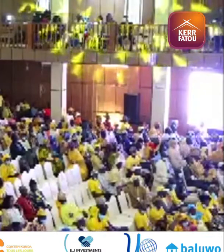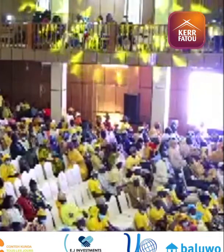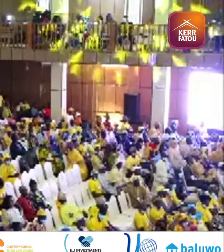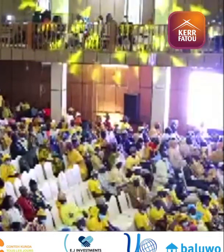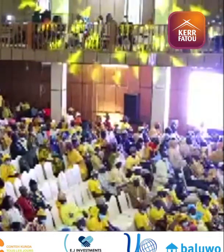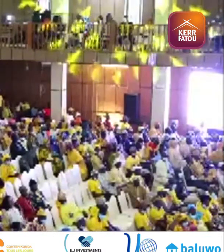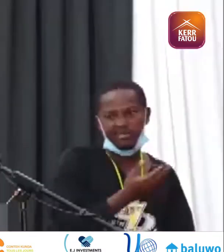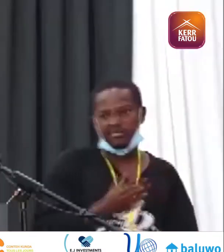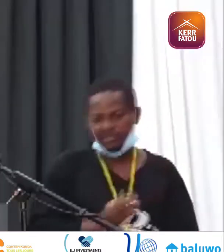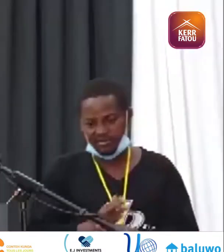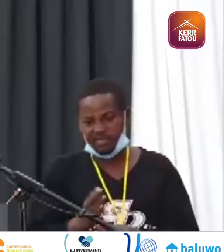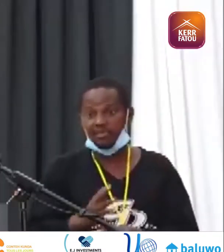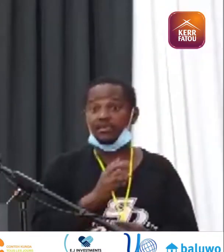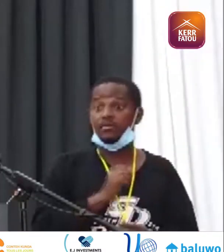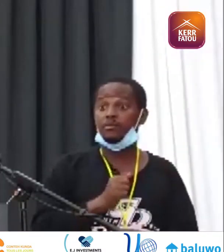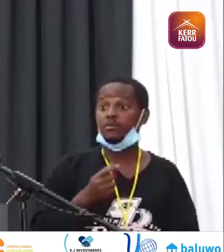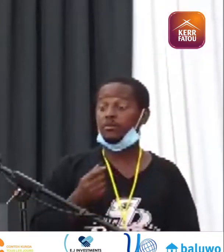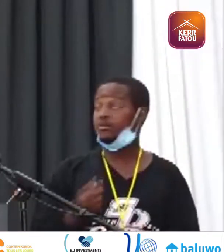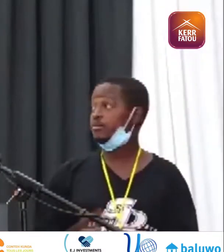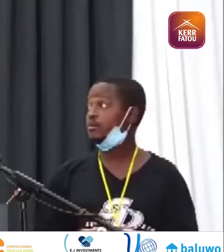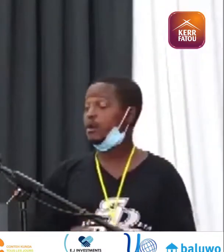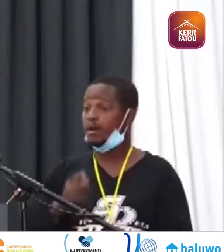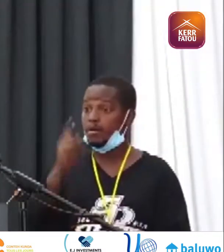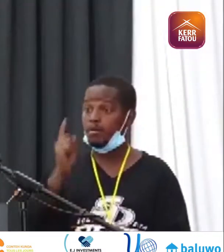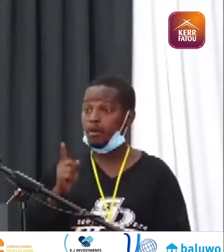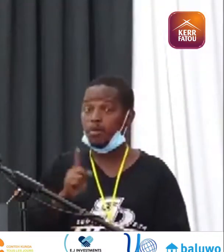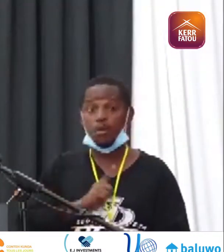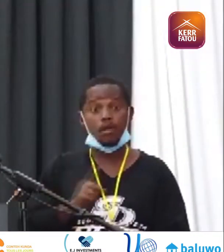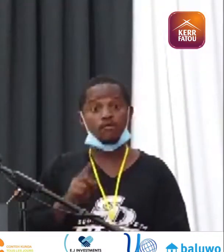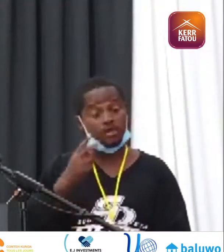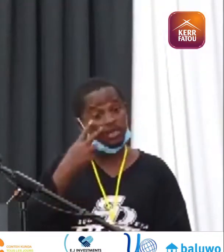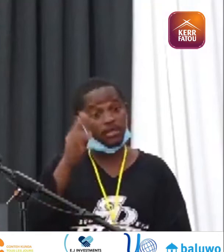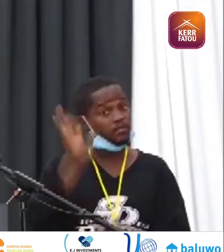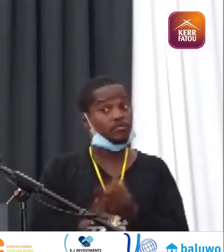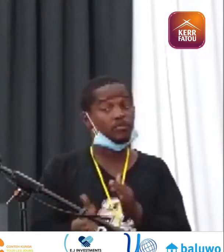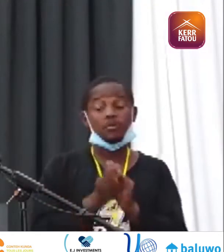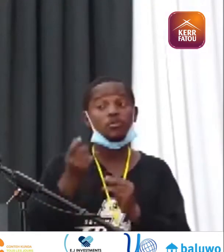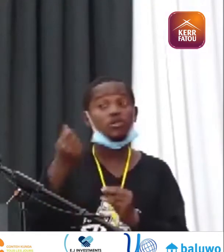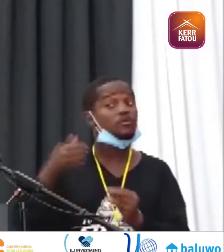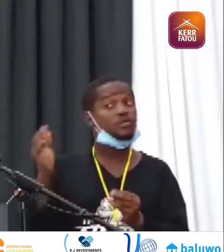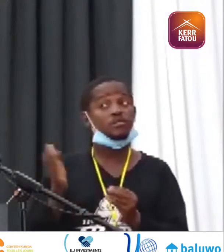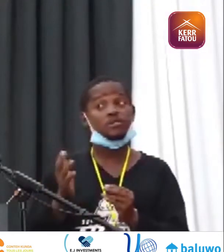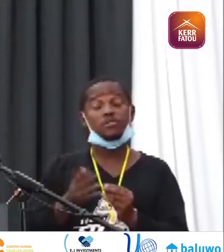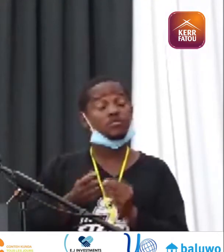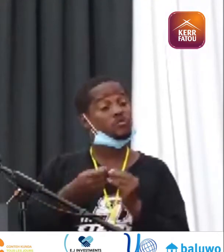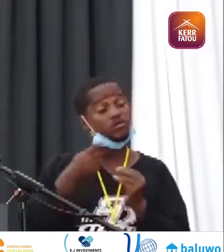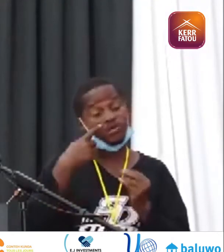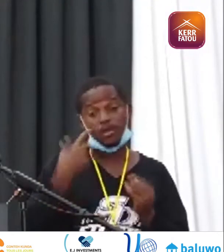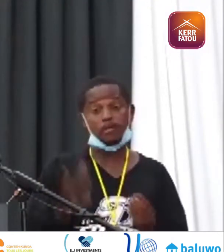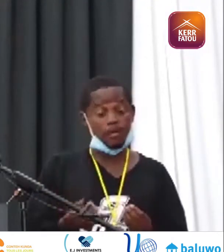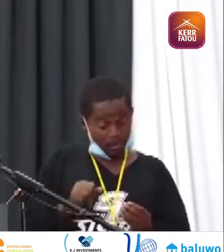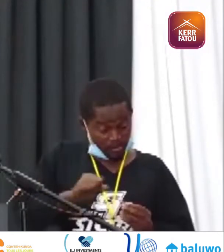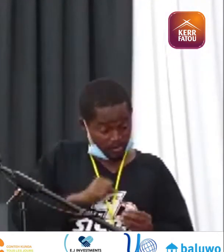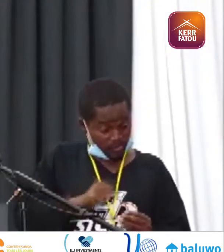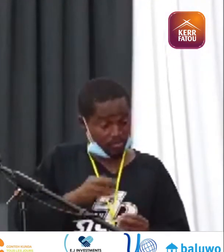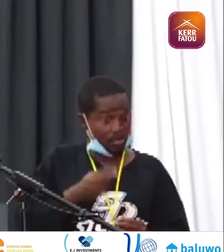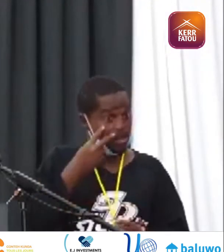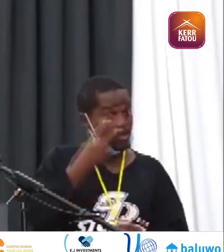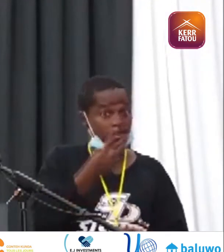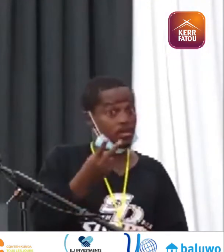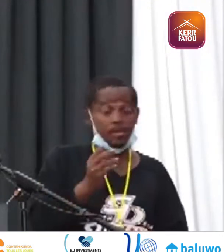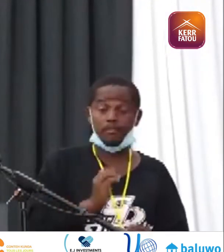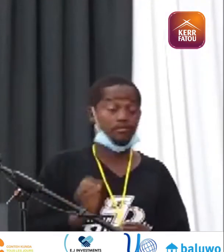share, but we have not seen it. I have not got my share yet. I don't know whether you have got your